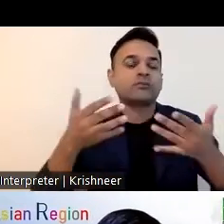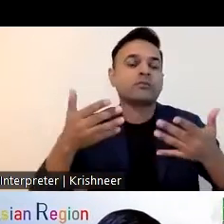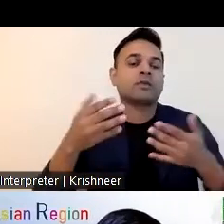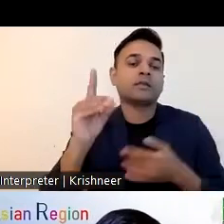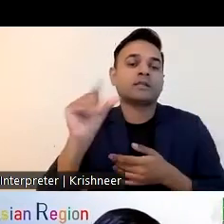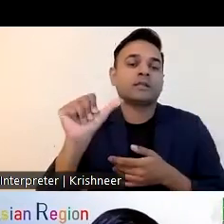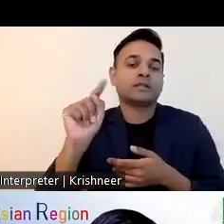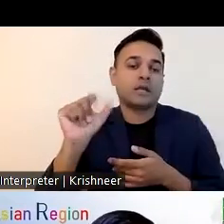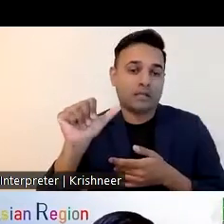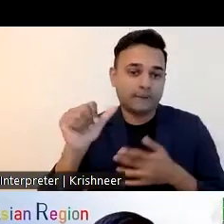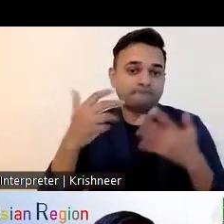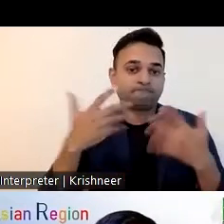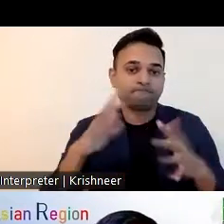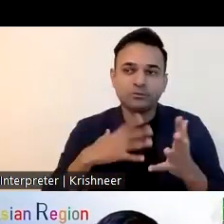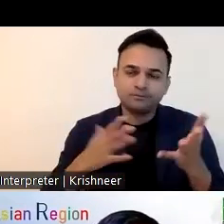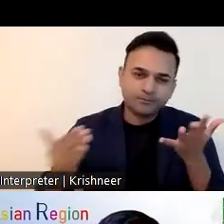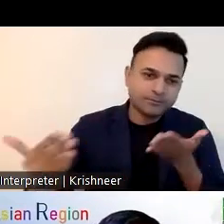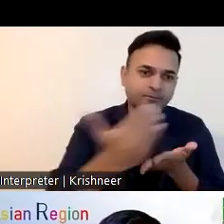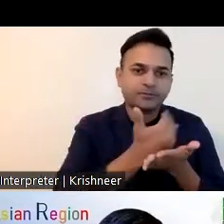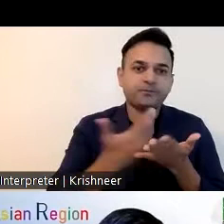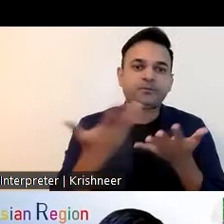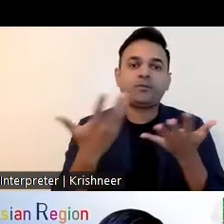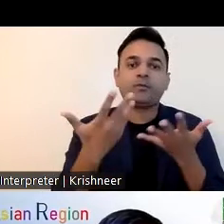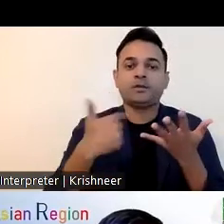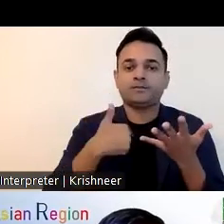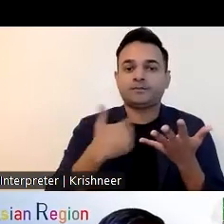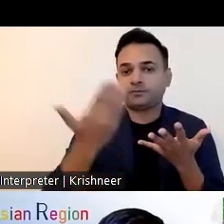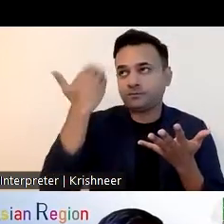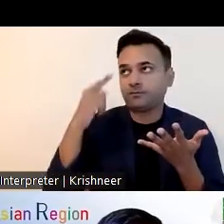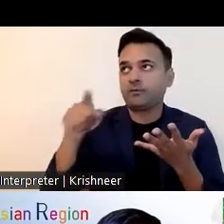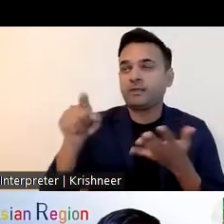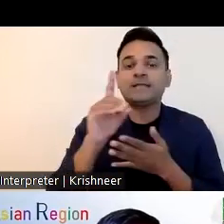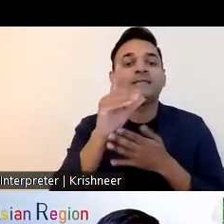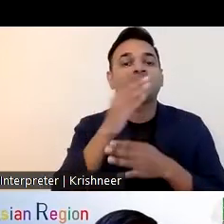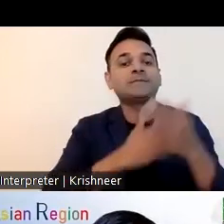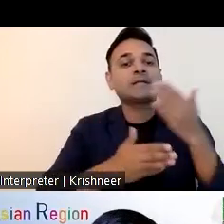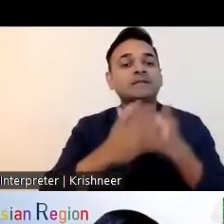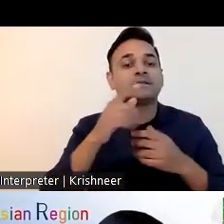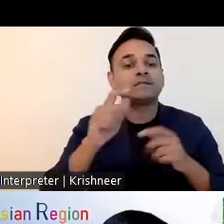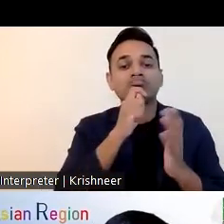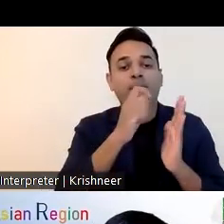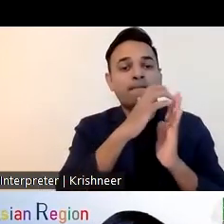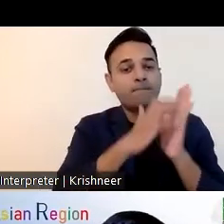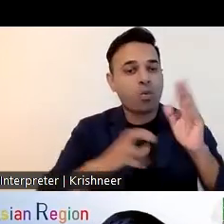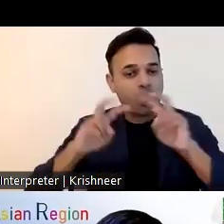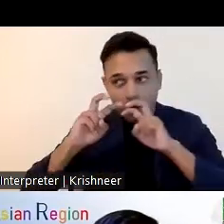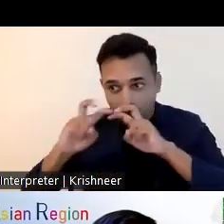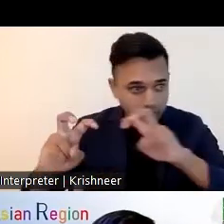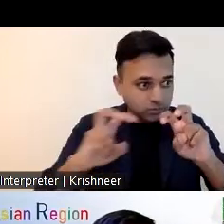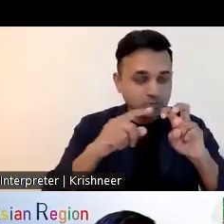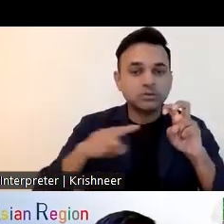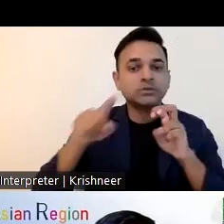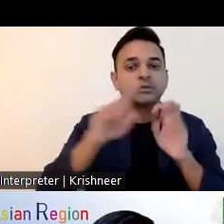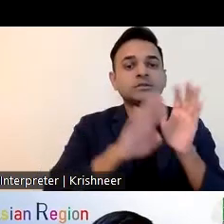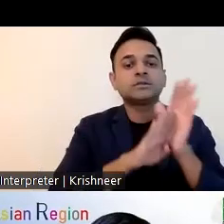has mentioned that uh, the number of persons with disabilities, unemployed person with